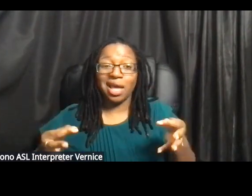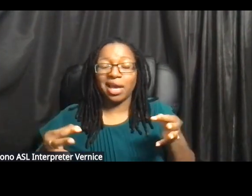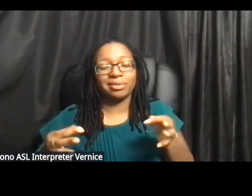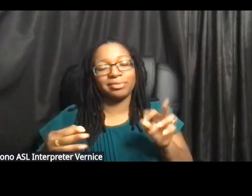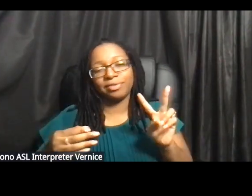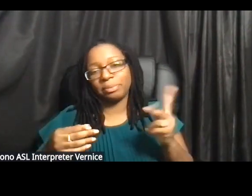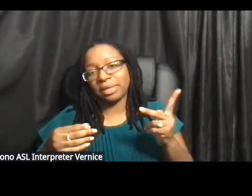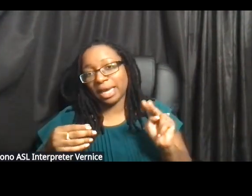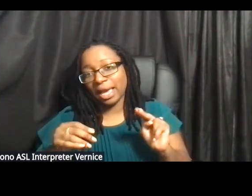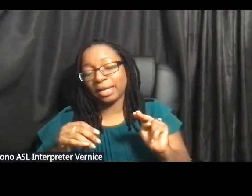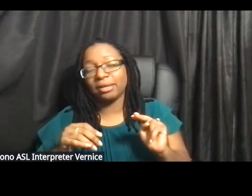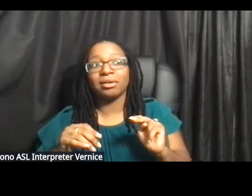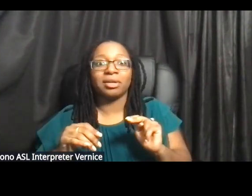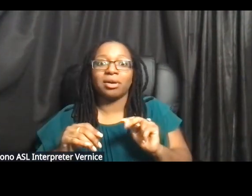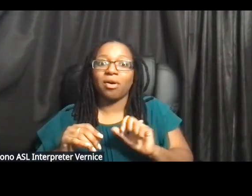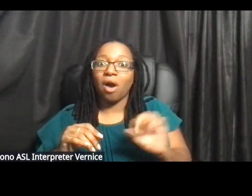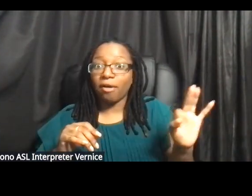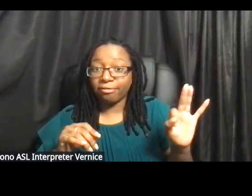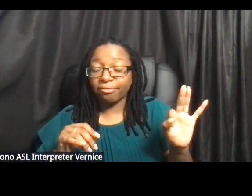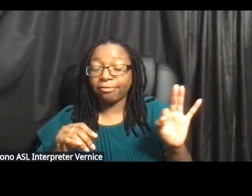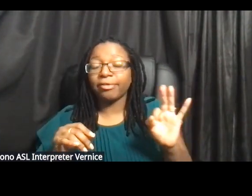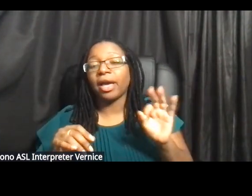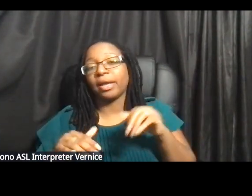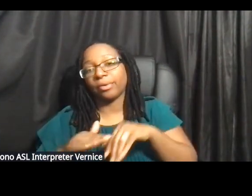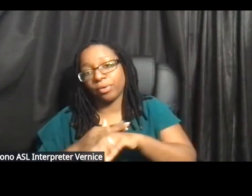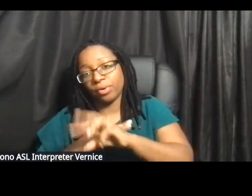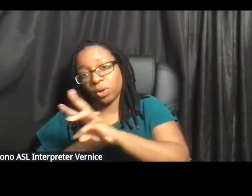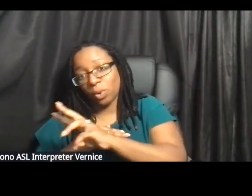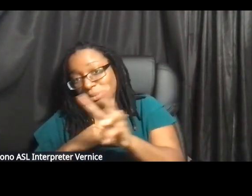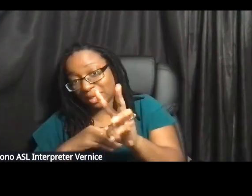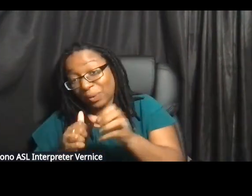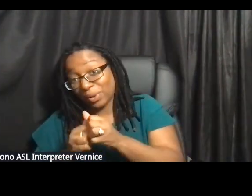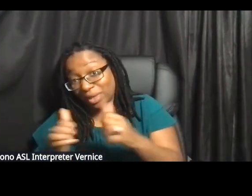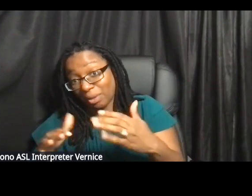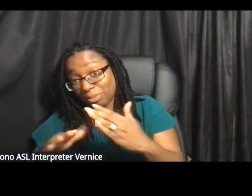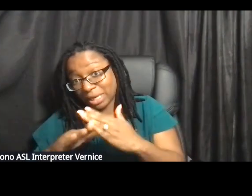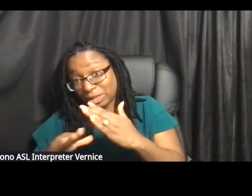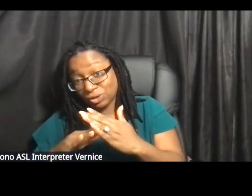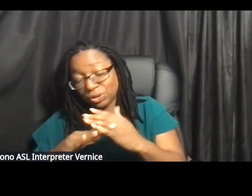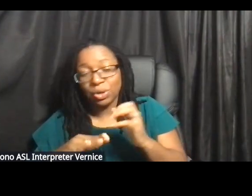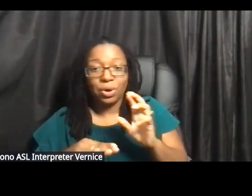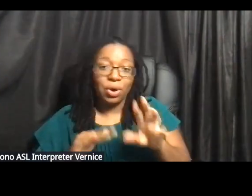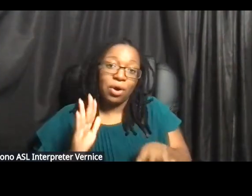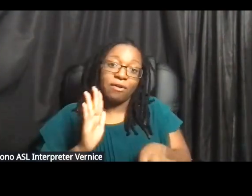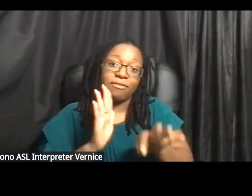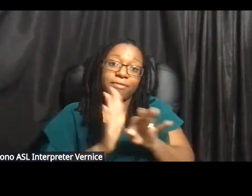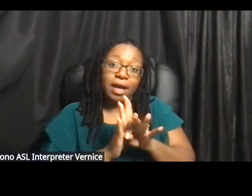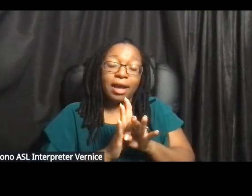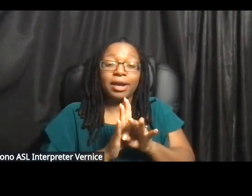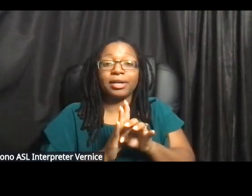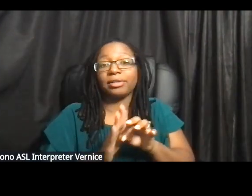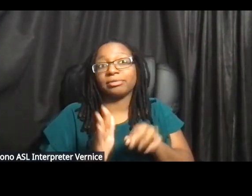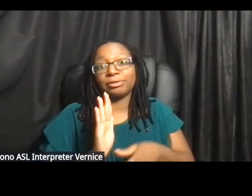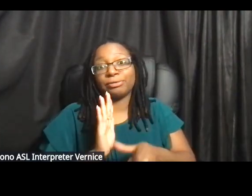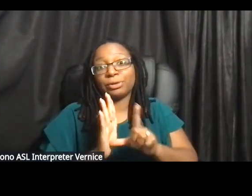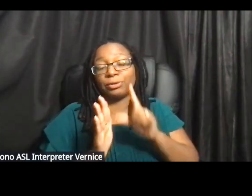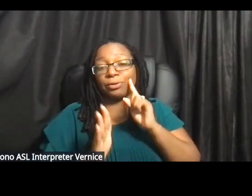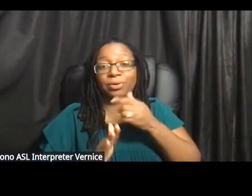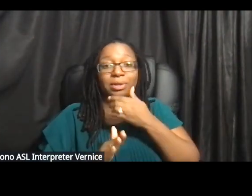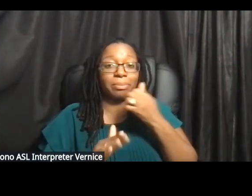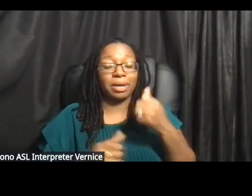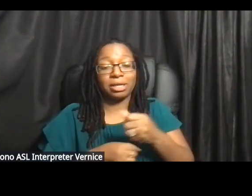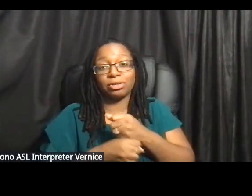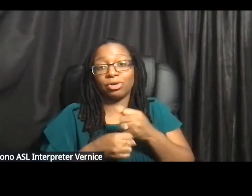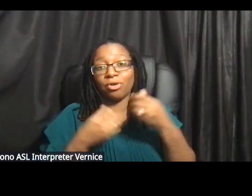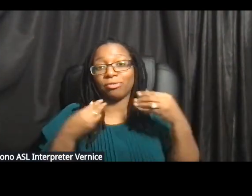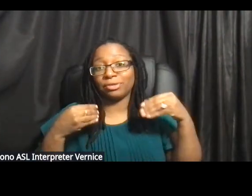and visit that website without the VPN's protection, or whether you can find reviews for the best coffee shop in West Hollywood somewhere else. And again,